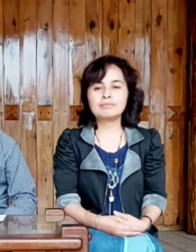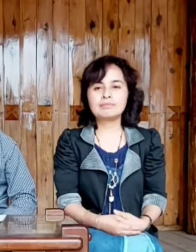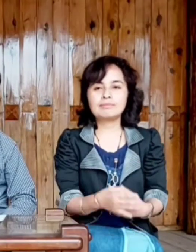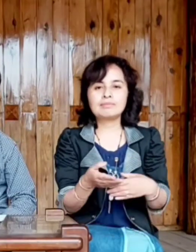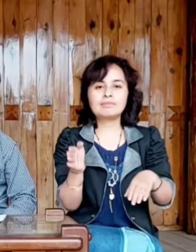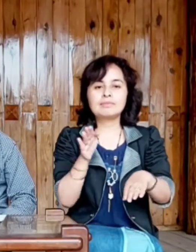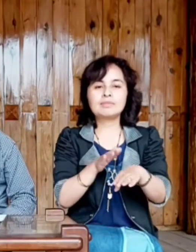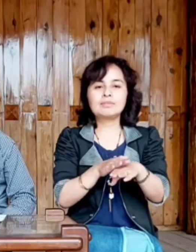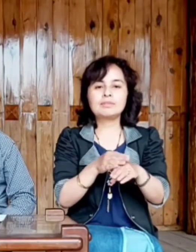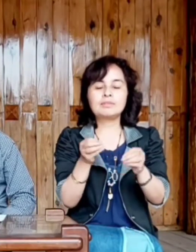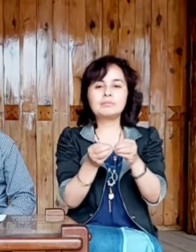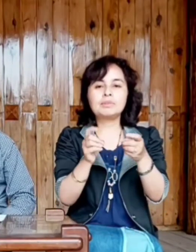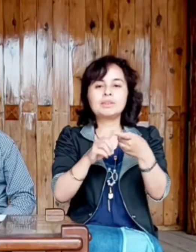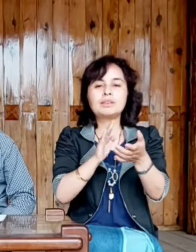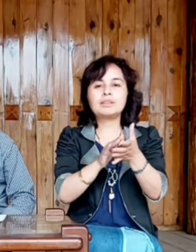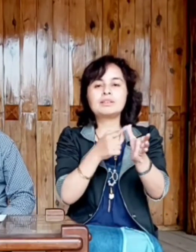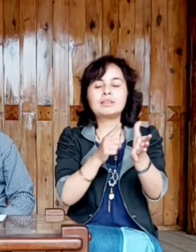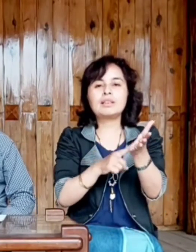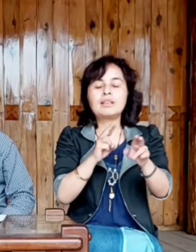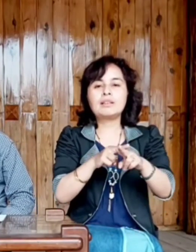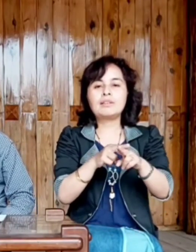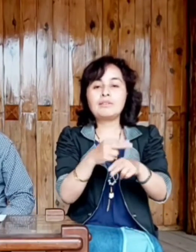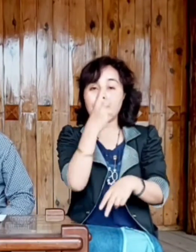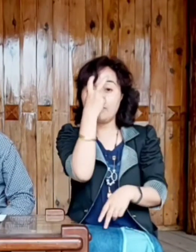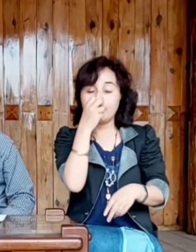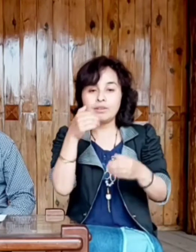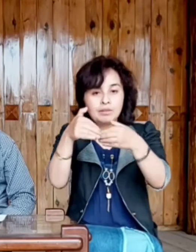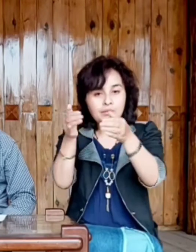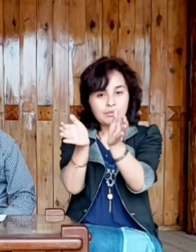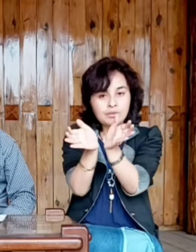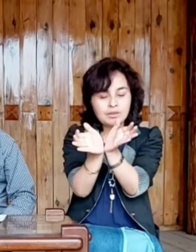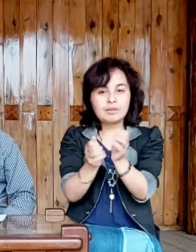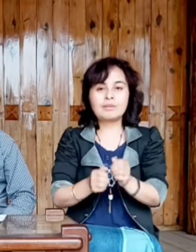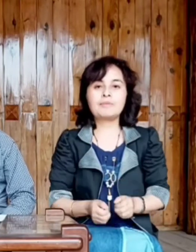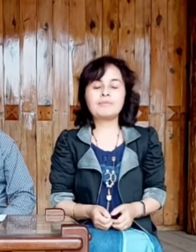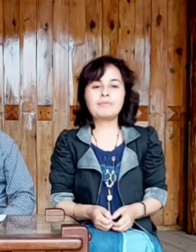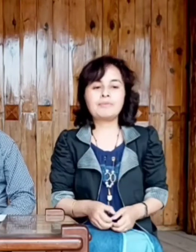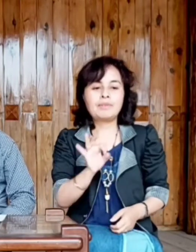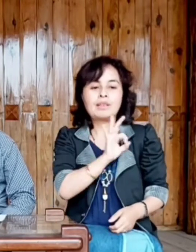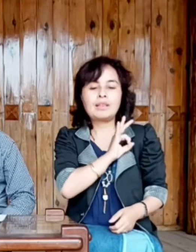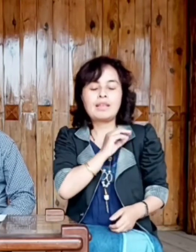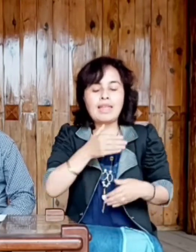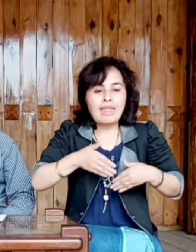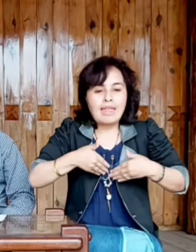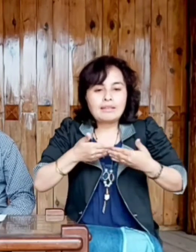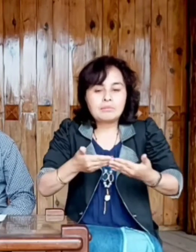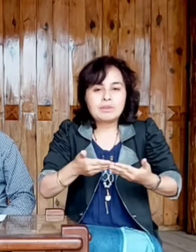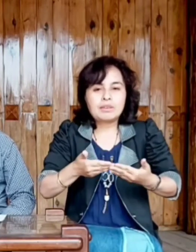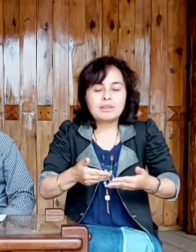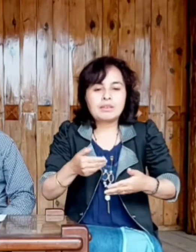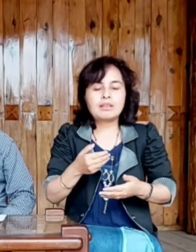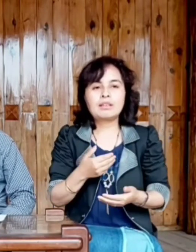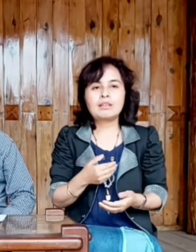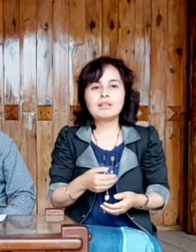On behalf of the visually impaired community, I would like to express our